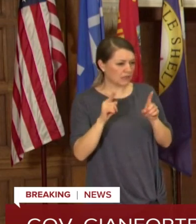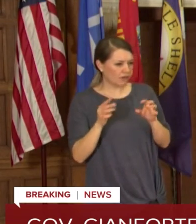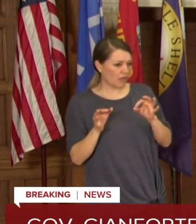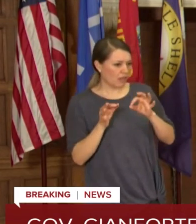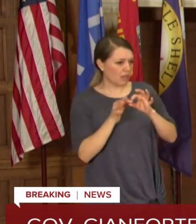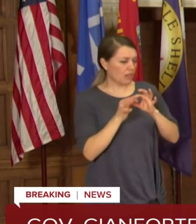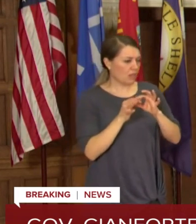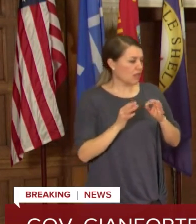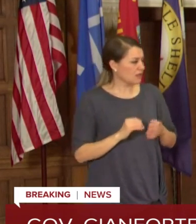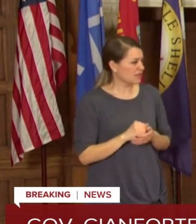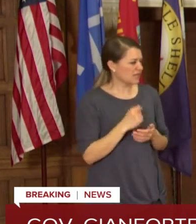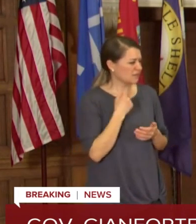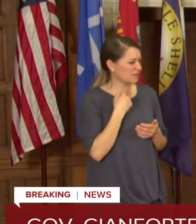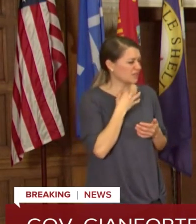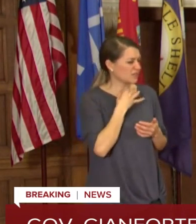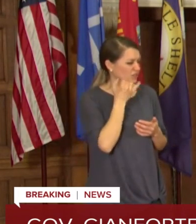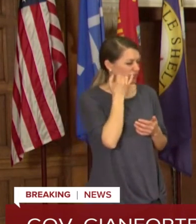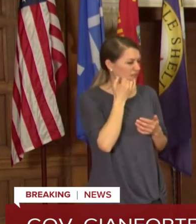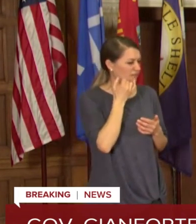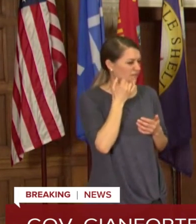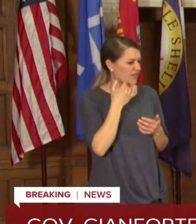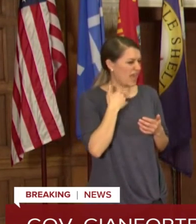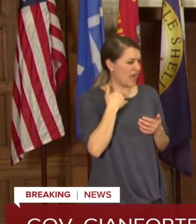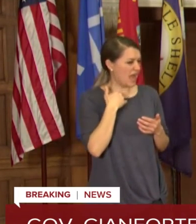confirmed. Okay. General Quinn, do you...